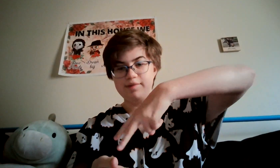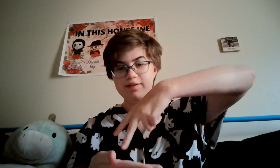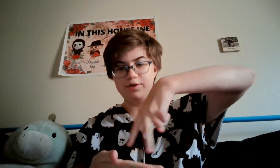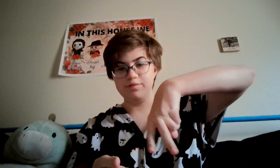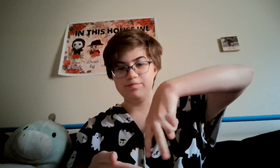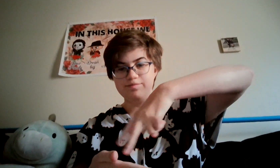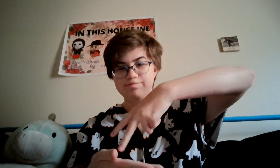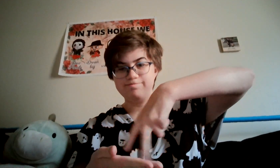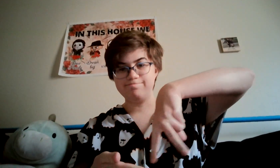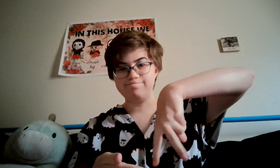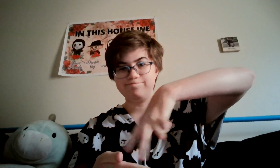forth.